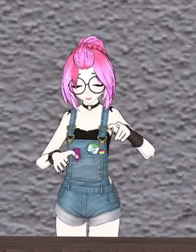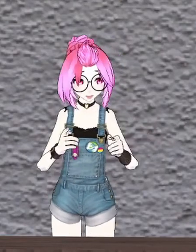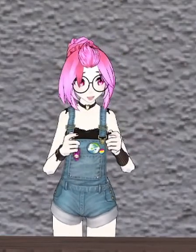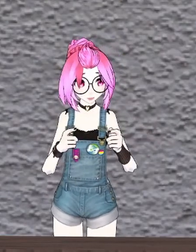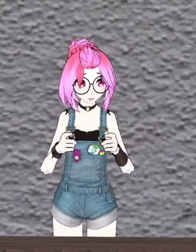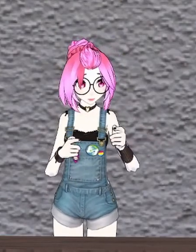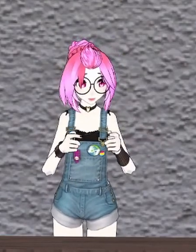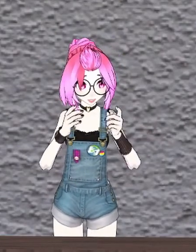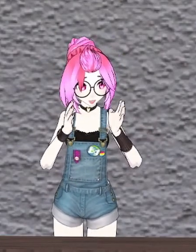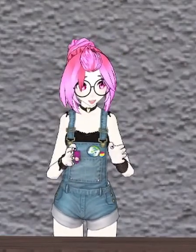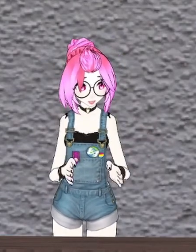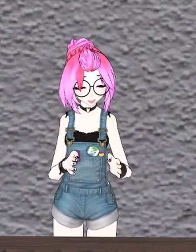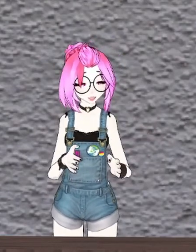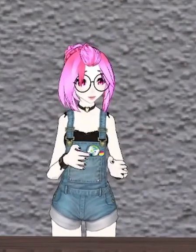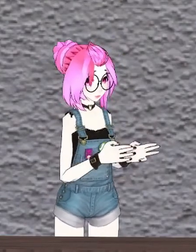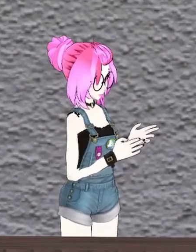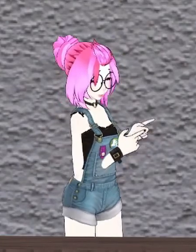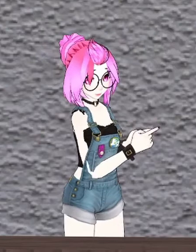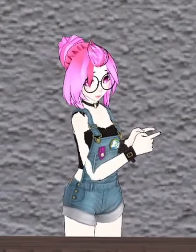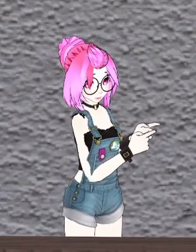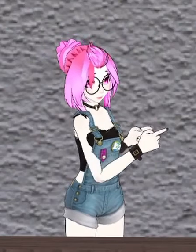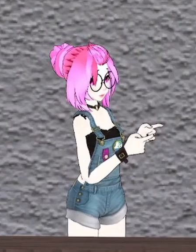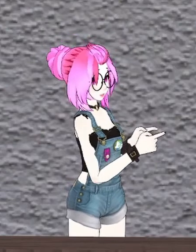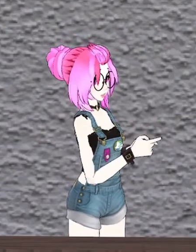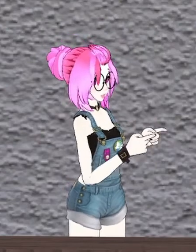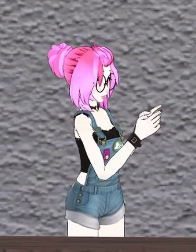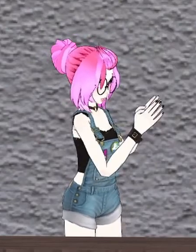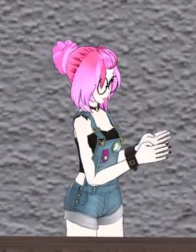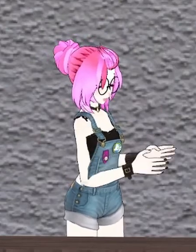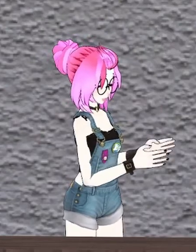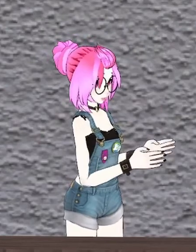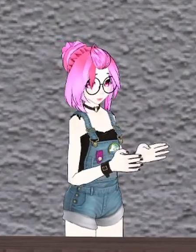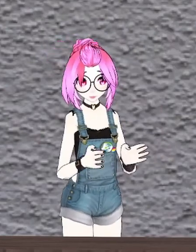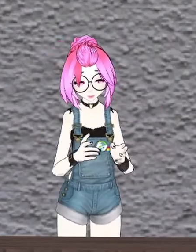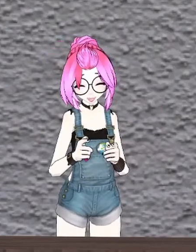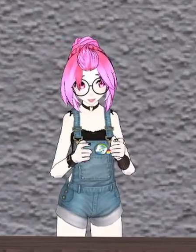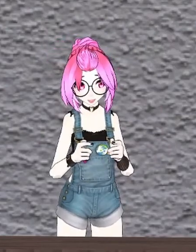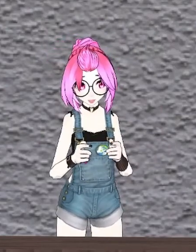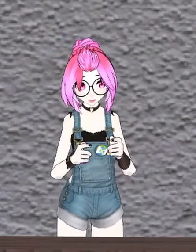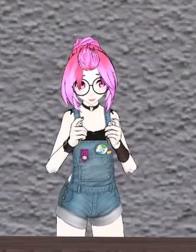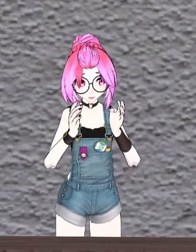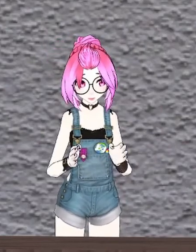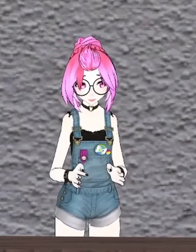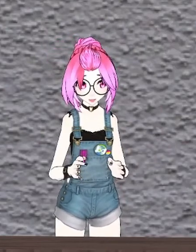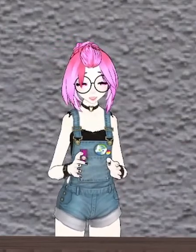Okay. Control person. Or managing person. So control person.